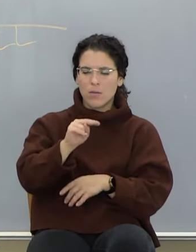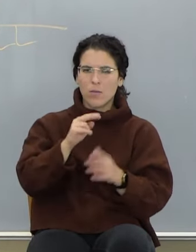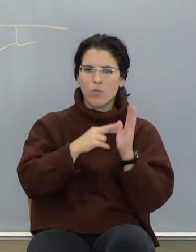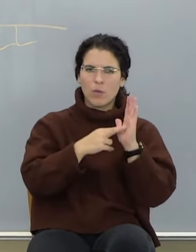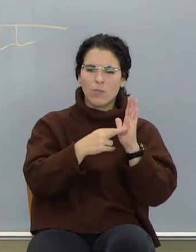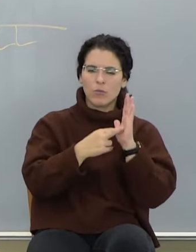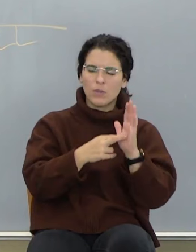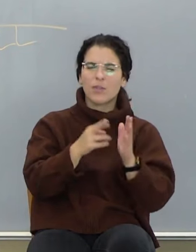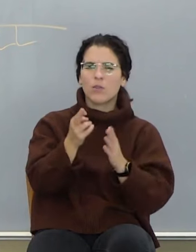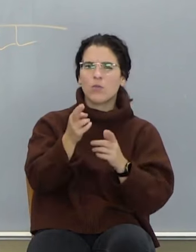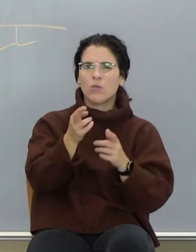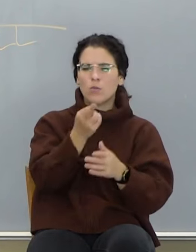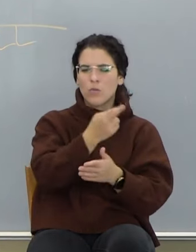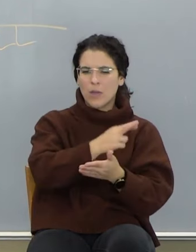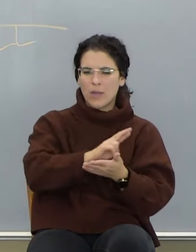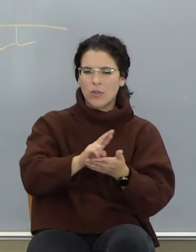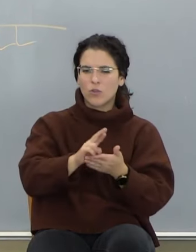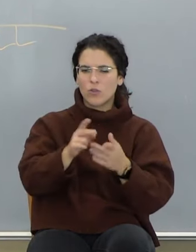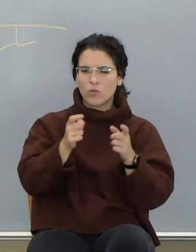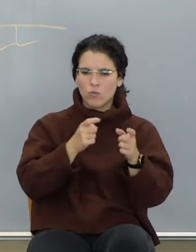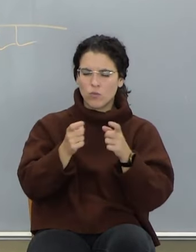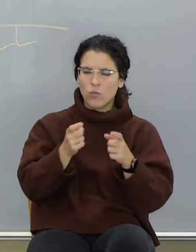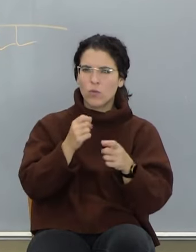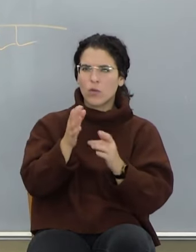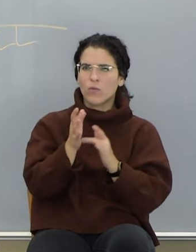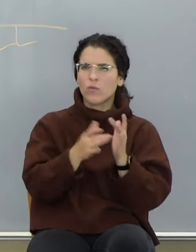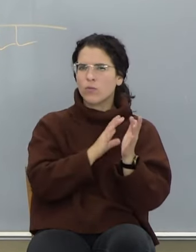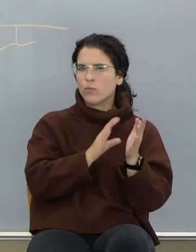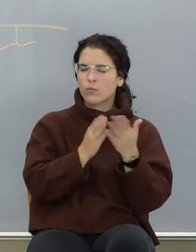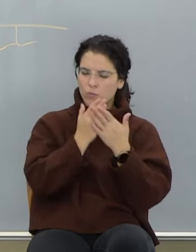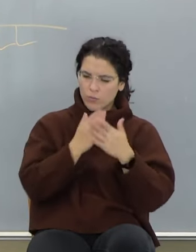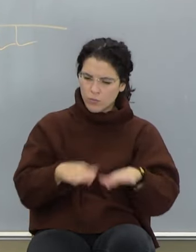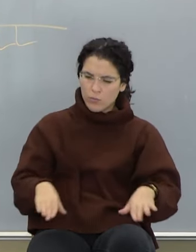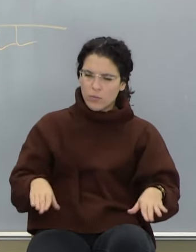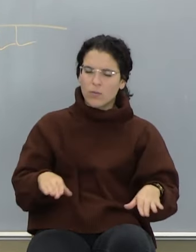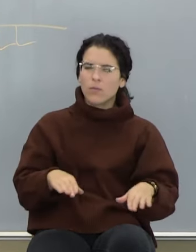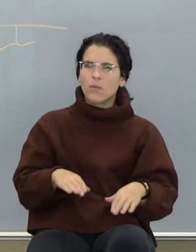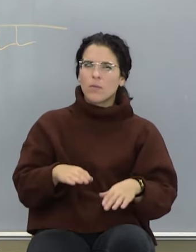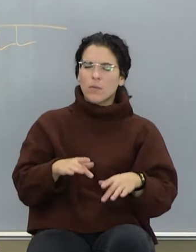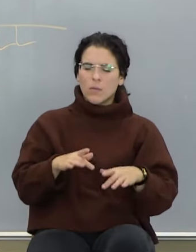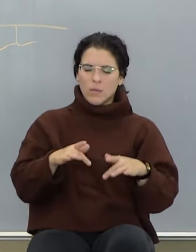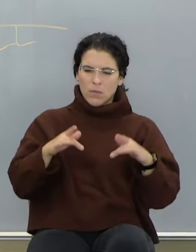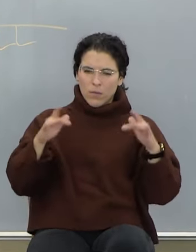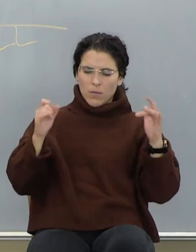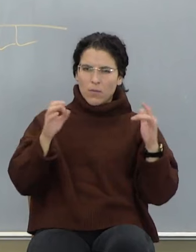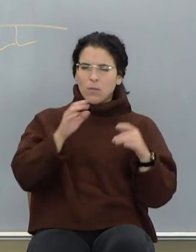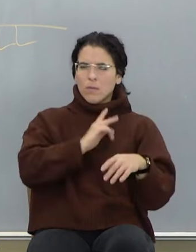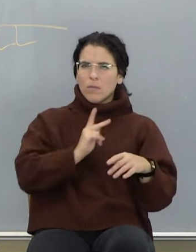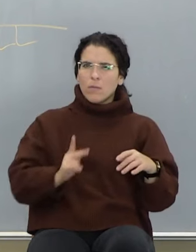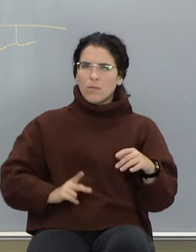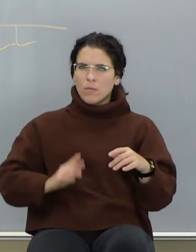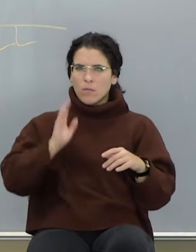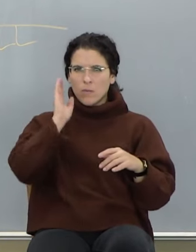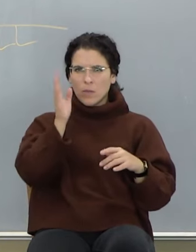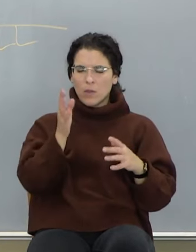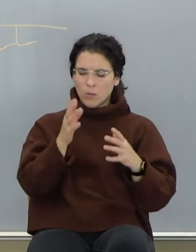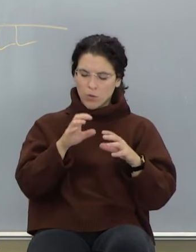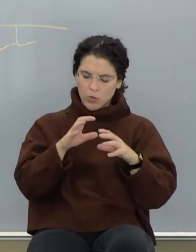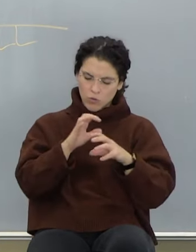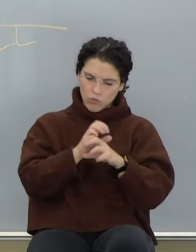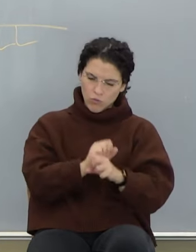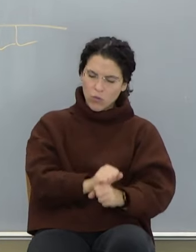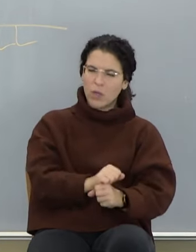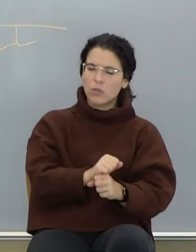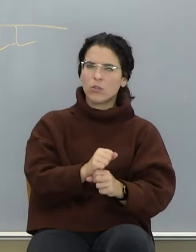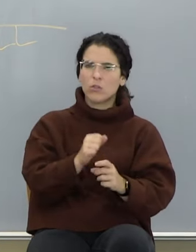the righteous reign and rule of the Lord Jesus Christ when he divides the spoil of the kingdom. He's going to crush the Gentile